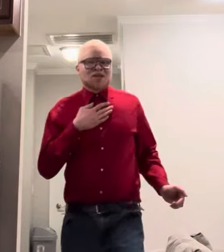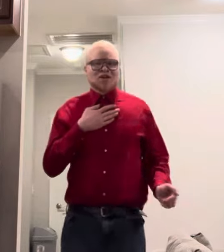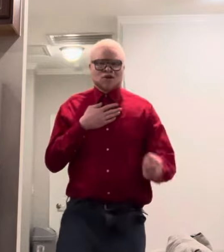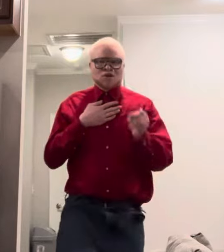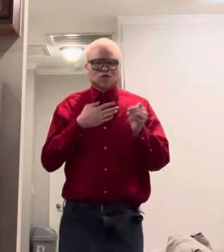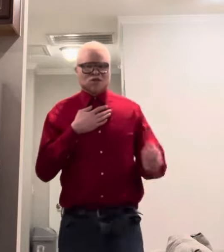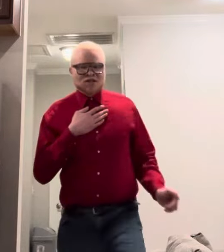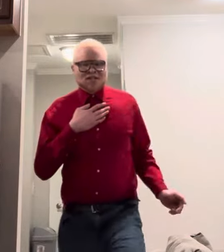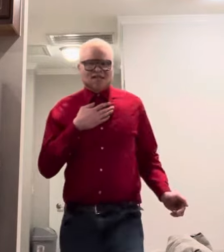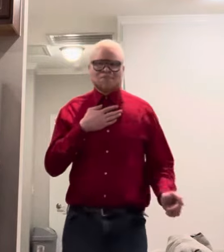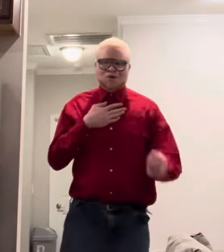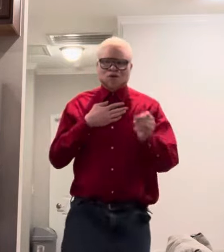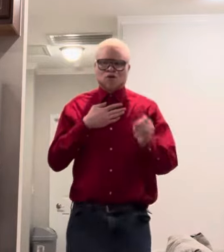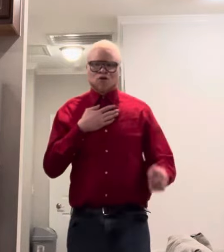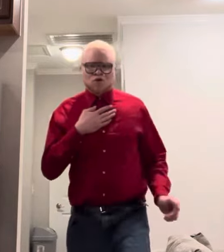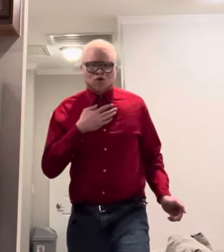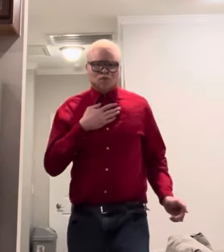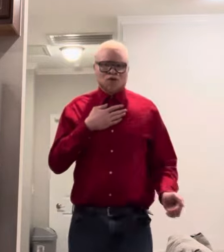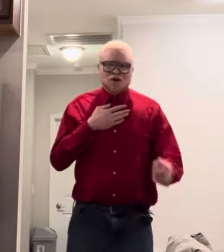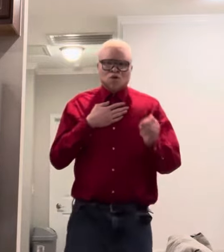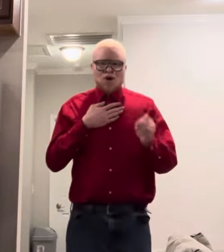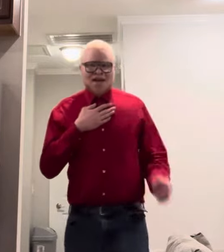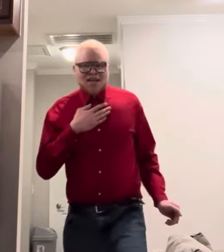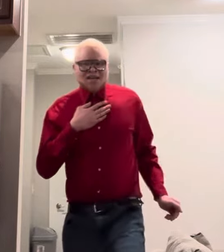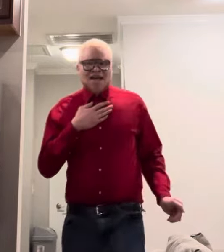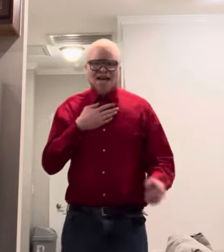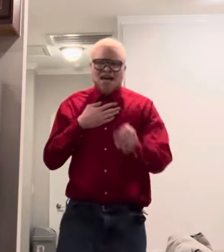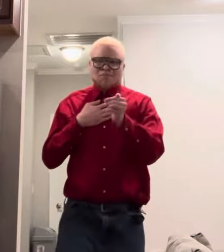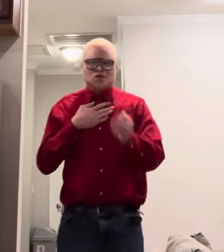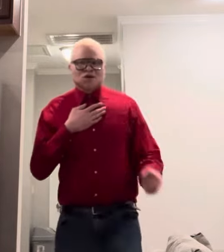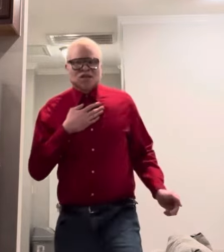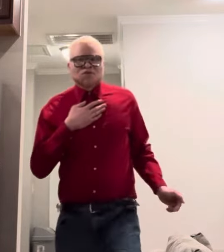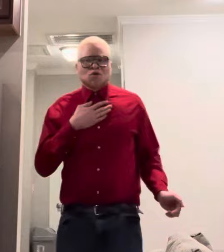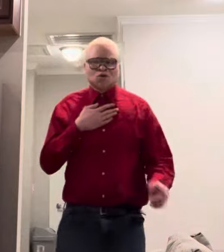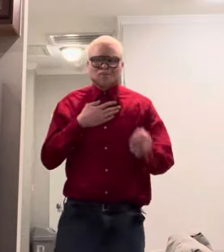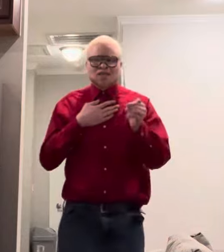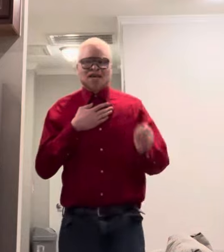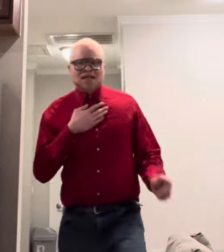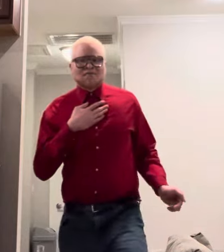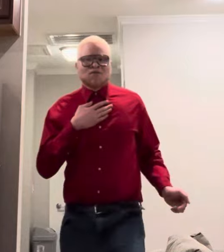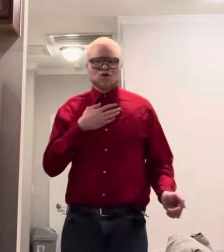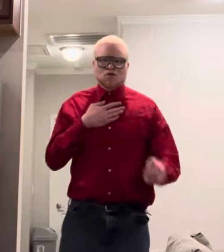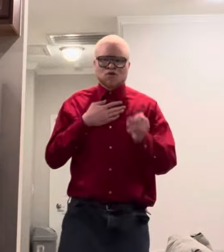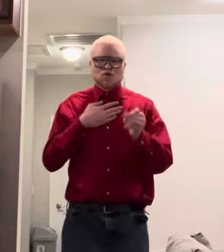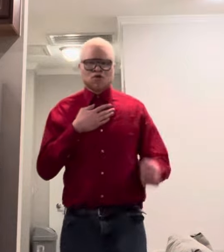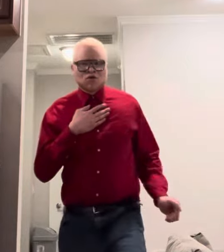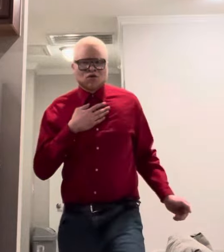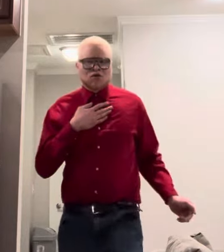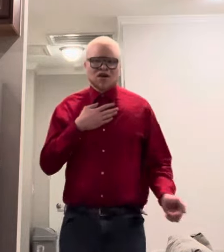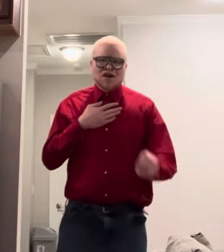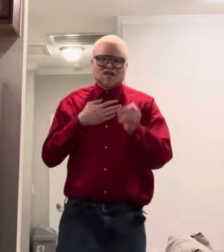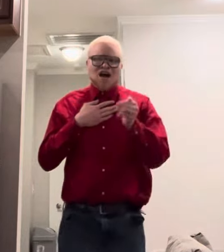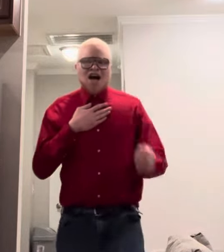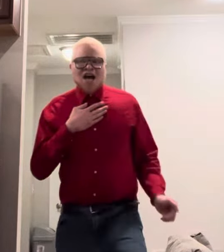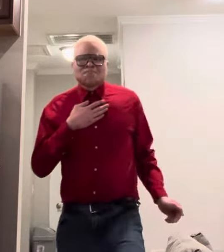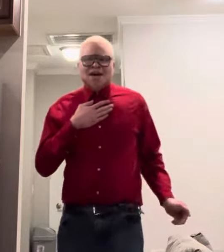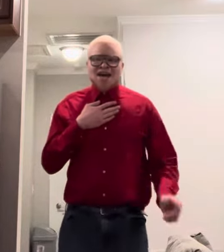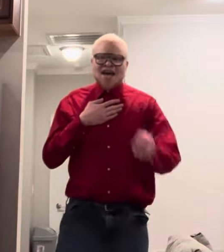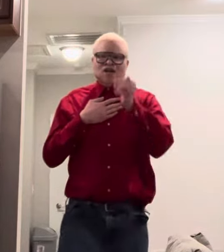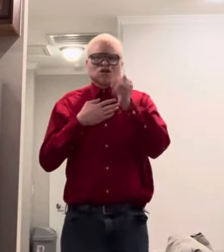heroes assemble, when liberty's form stand in view. Thy banners